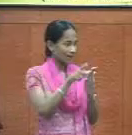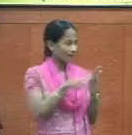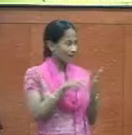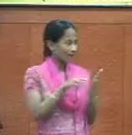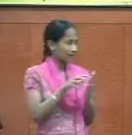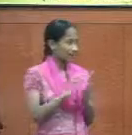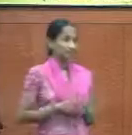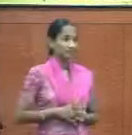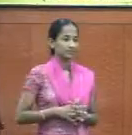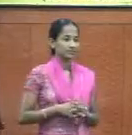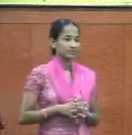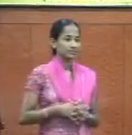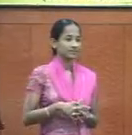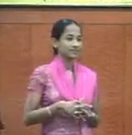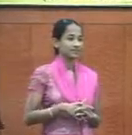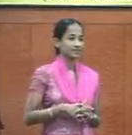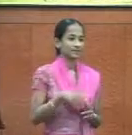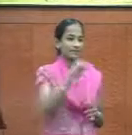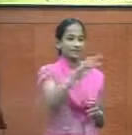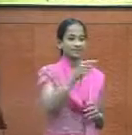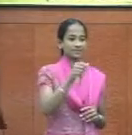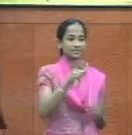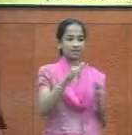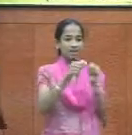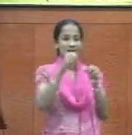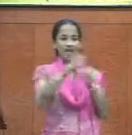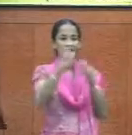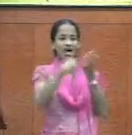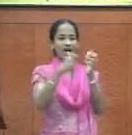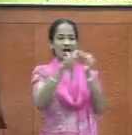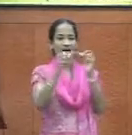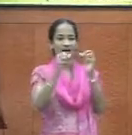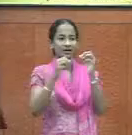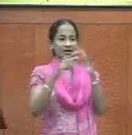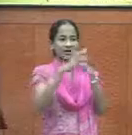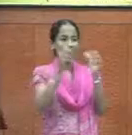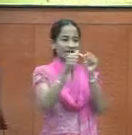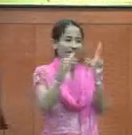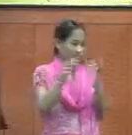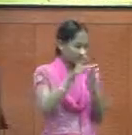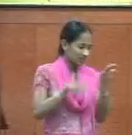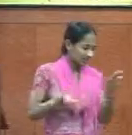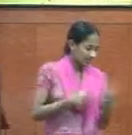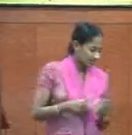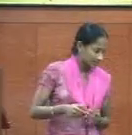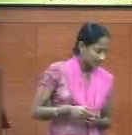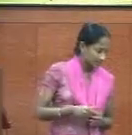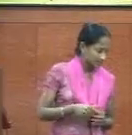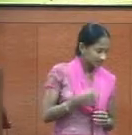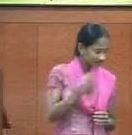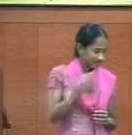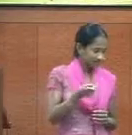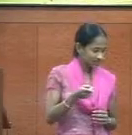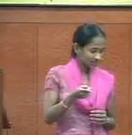writing. Mr. Raghava. Yeah. Mr. Raghava. Okay. He says at Chennai, the commissioner for